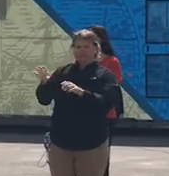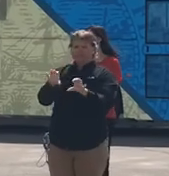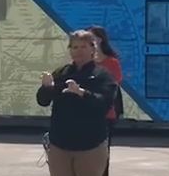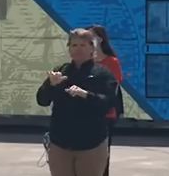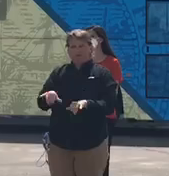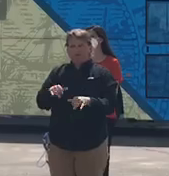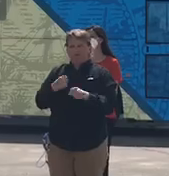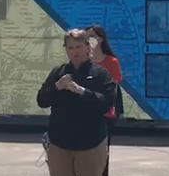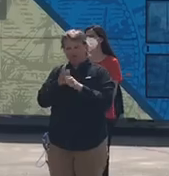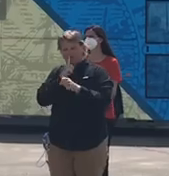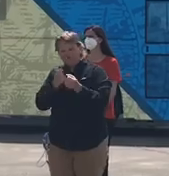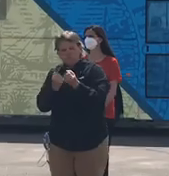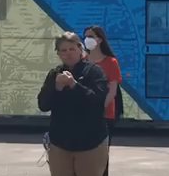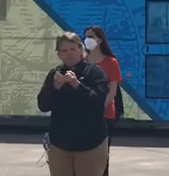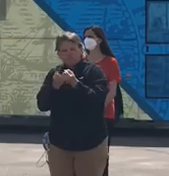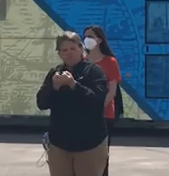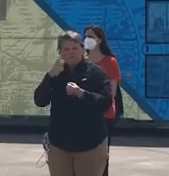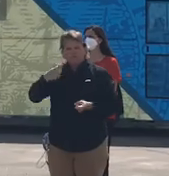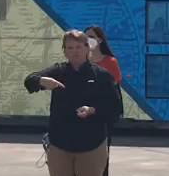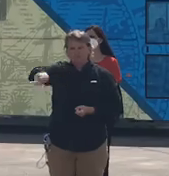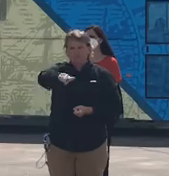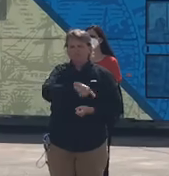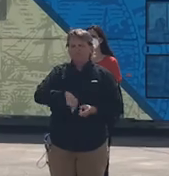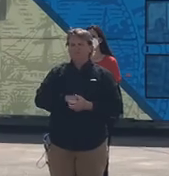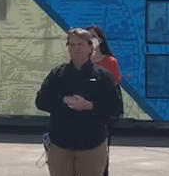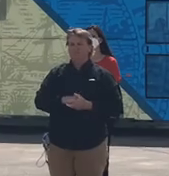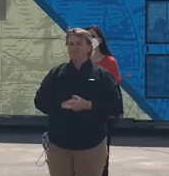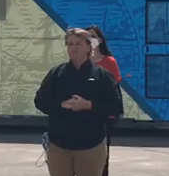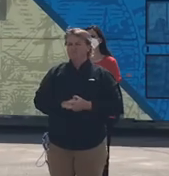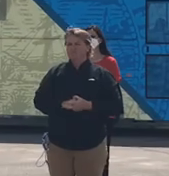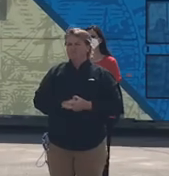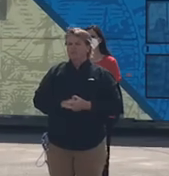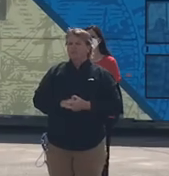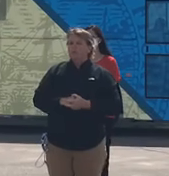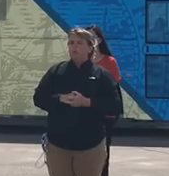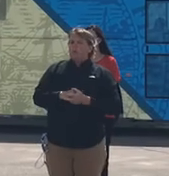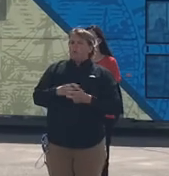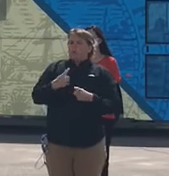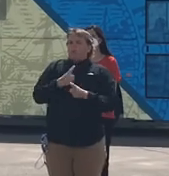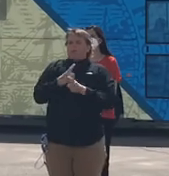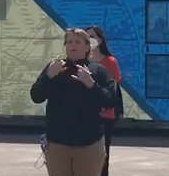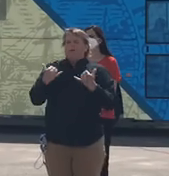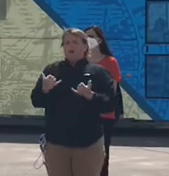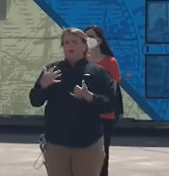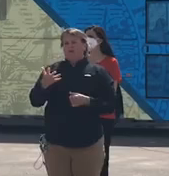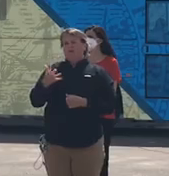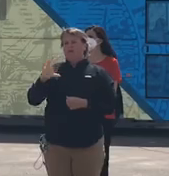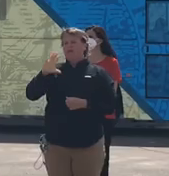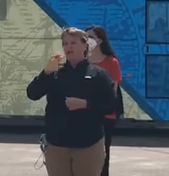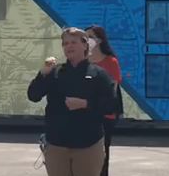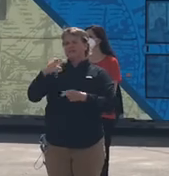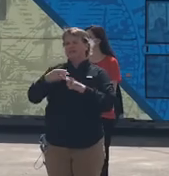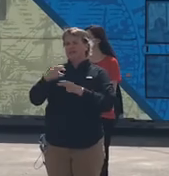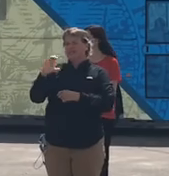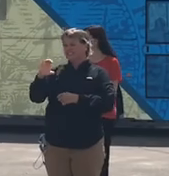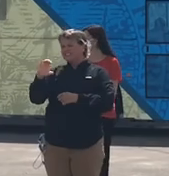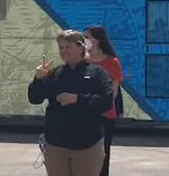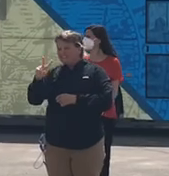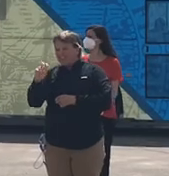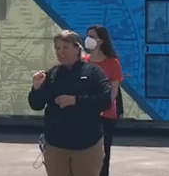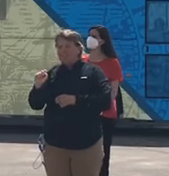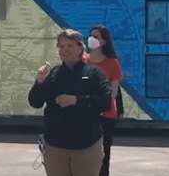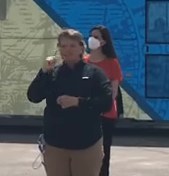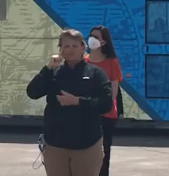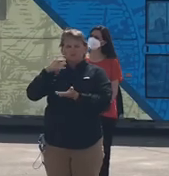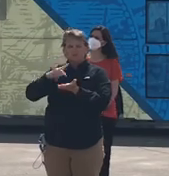working very hard to do that. We also have now companies like CVS and Walmart able to get into the fight. I